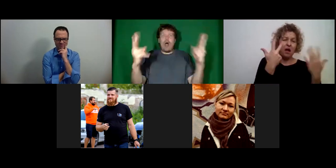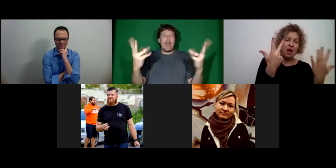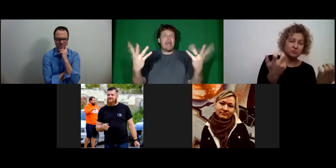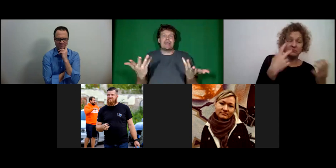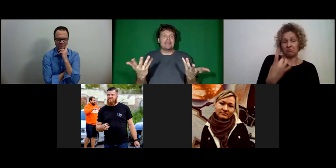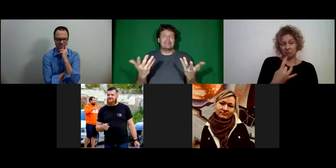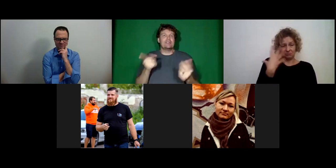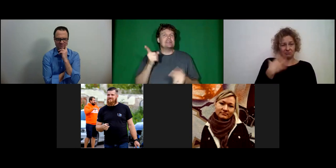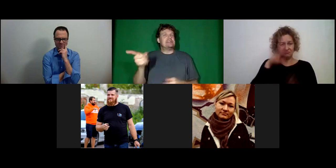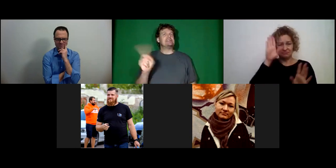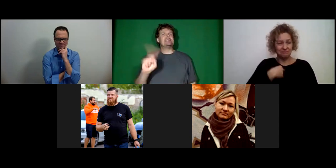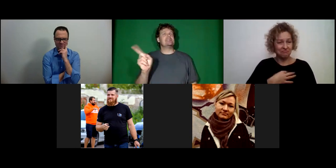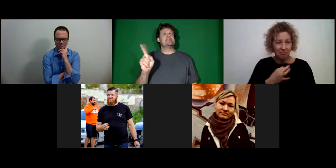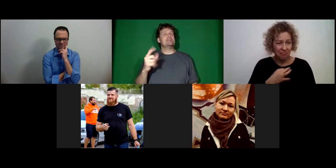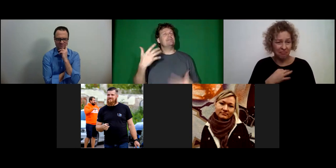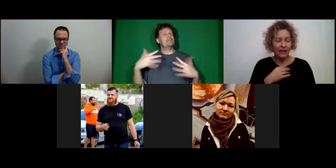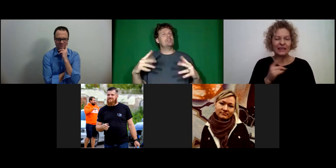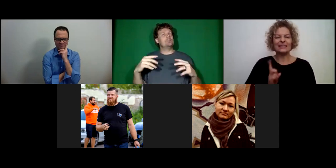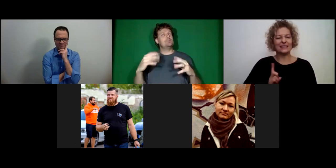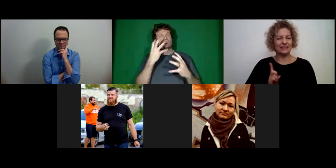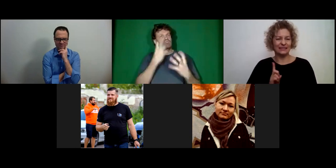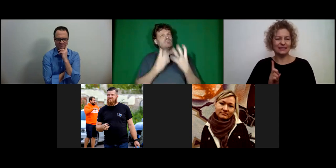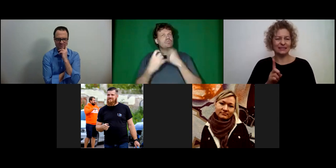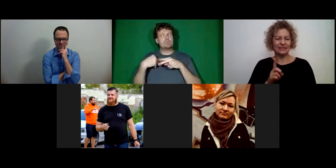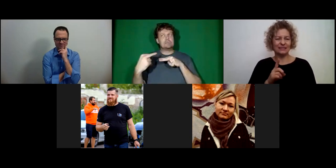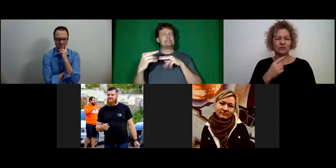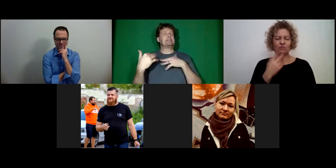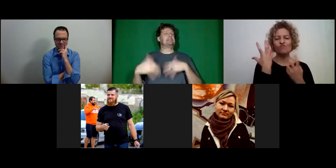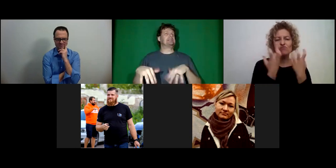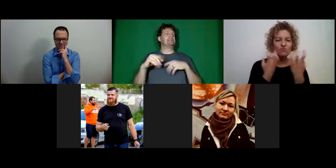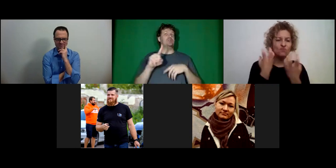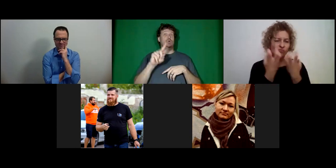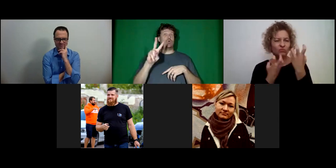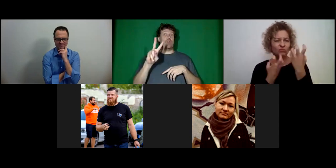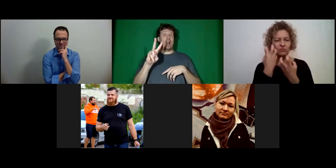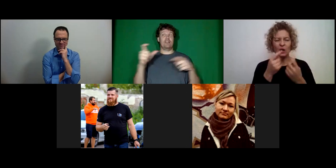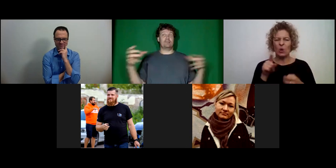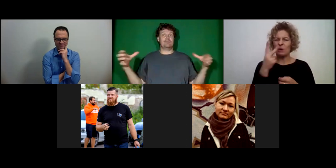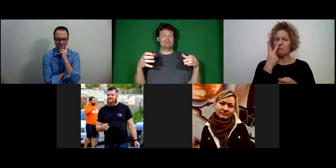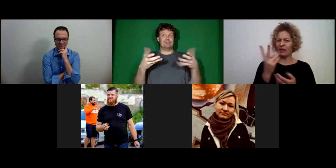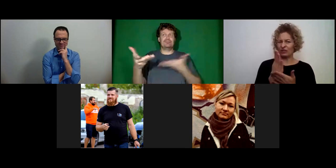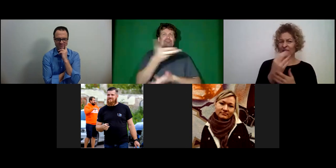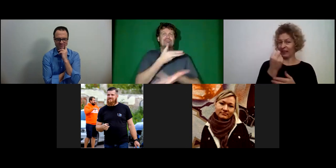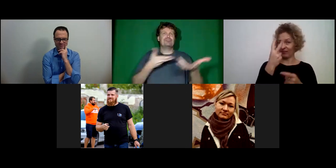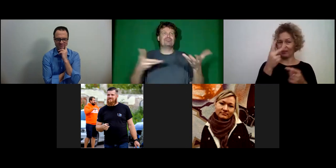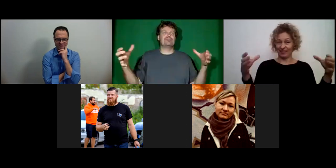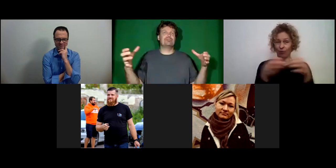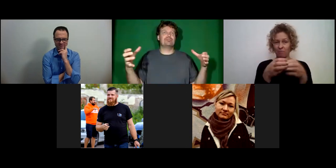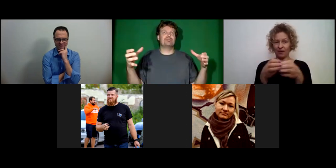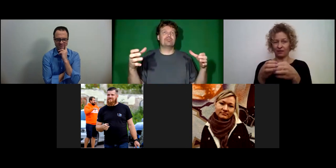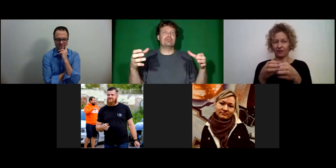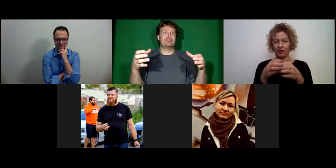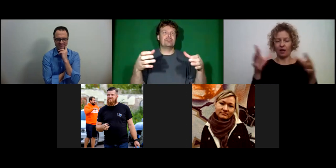Like I said, I was fine with being eliminated after 8 weeks, but this one couple was really, really,